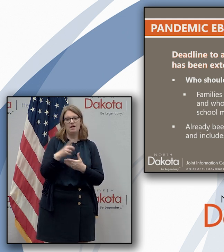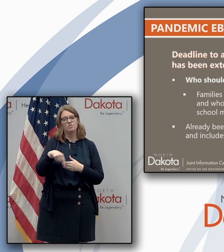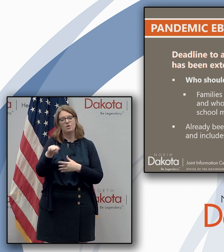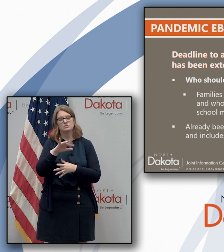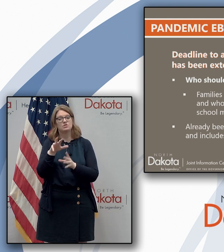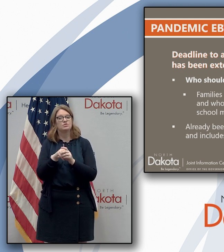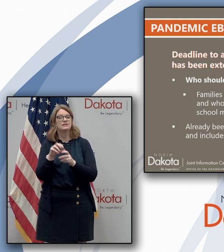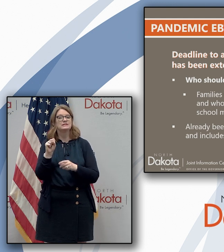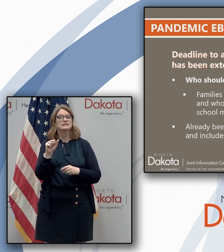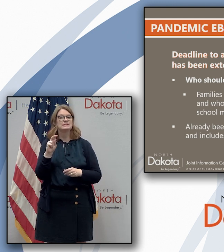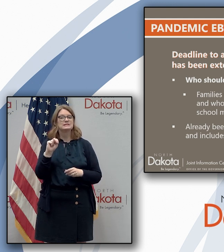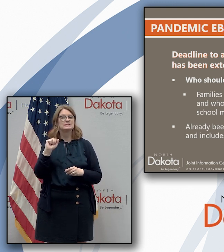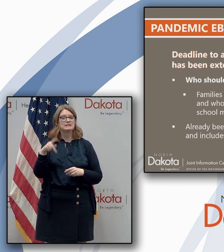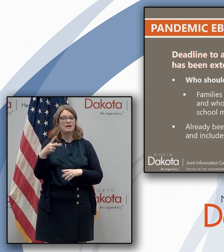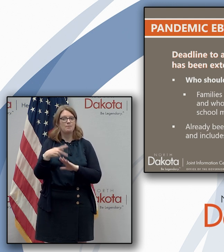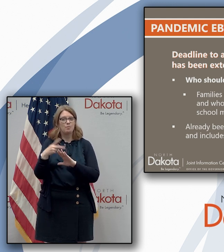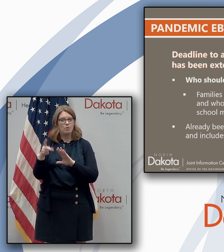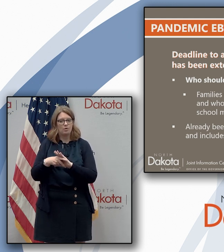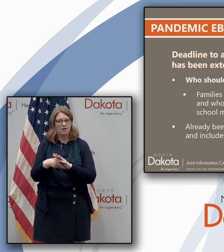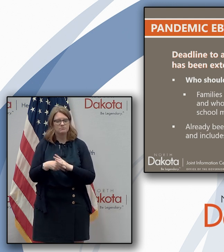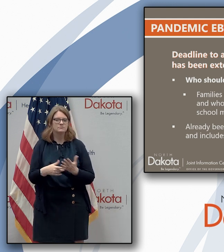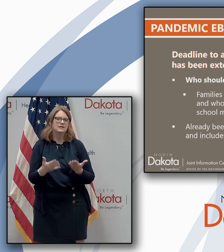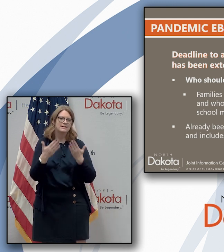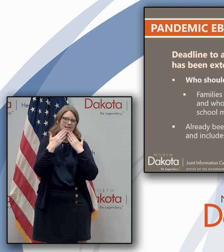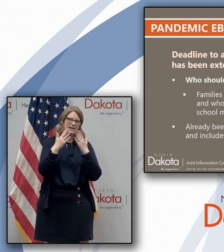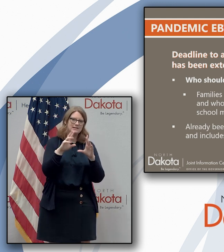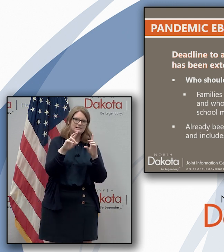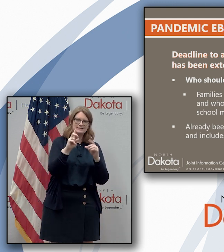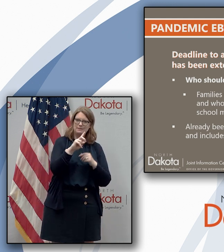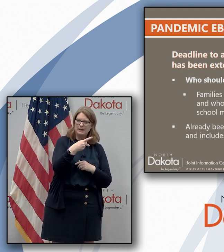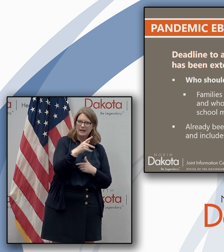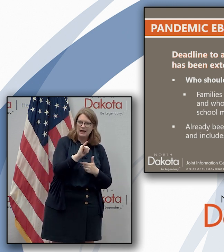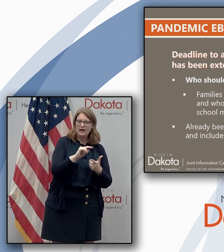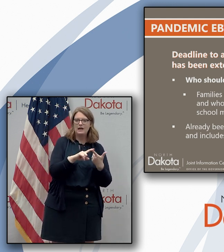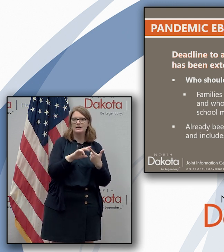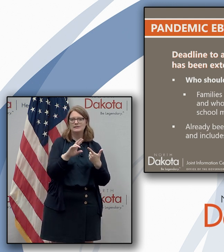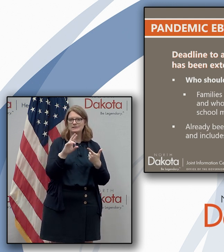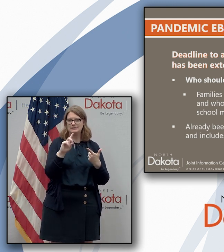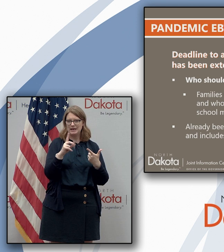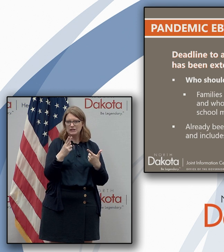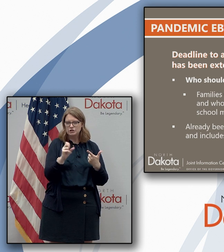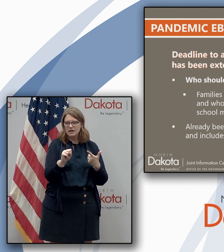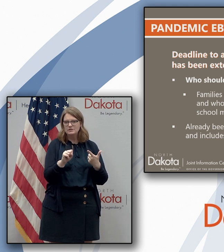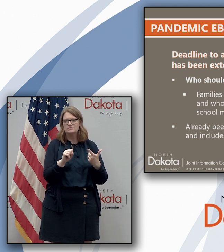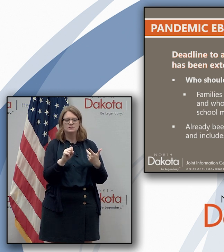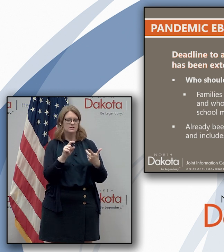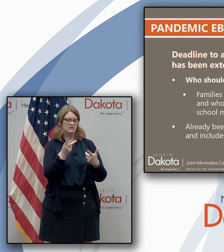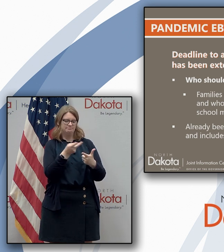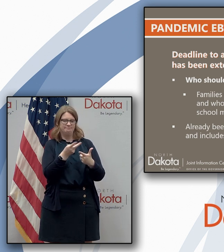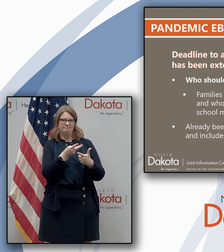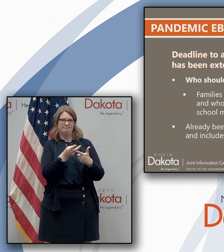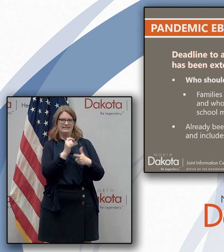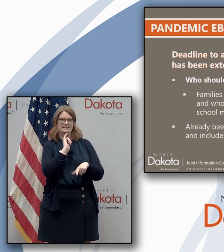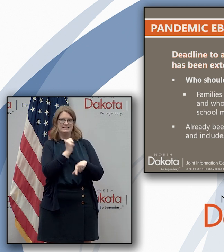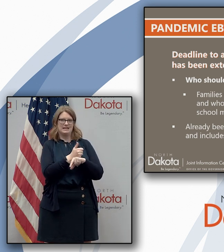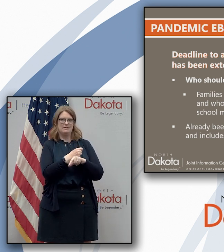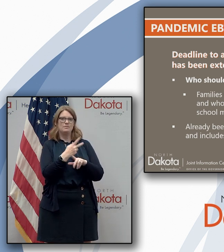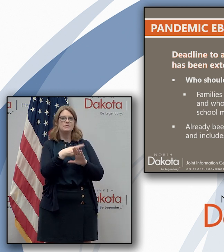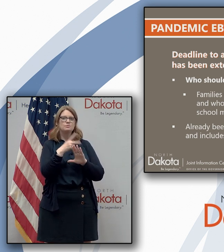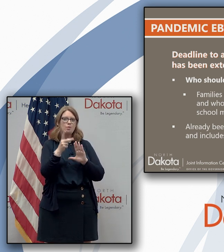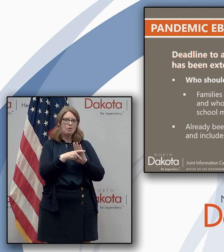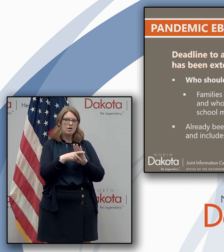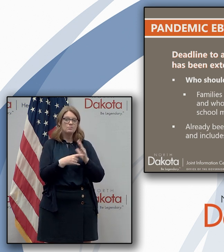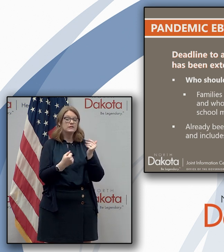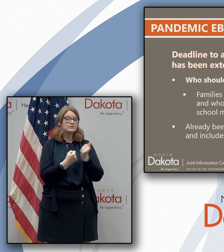We appreciate Team ND members from the Department of Public Instruction, Department of Human Services, who created this program with